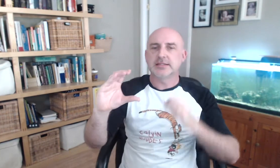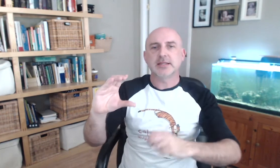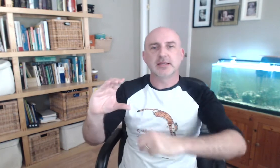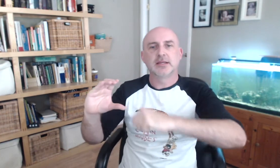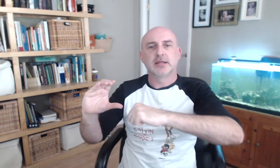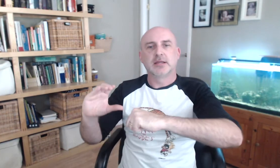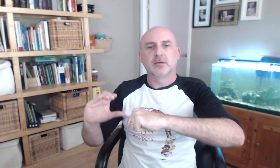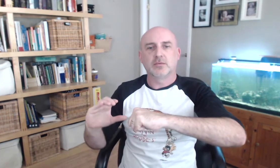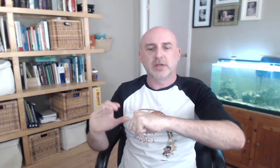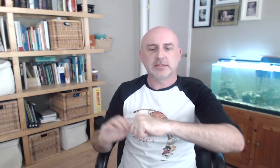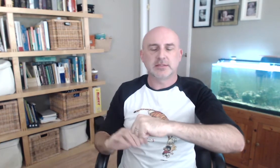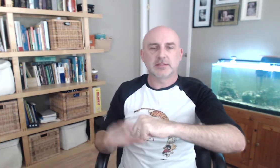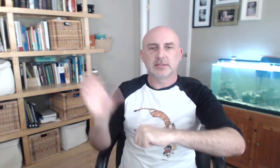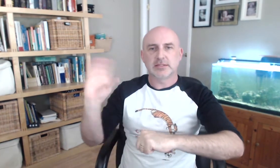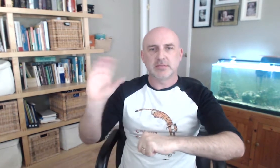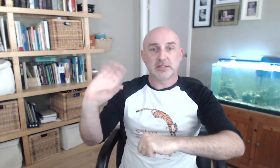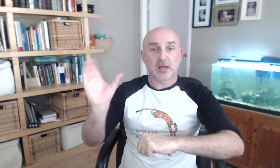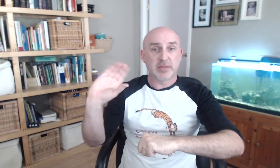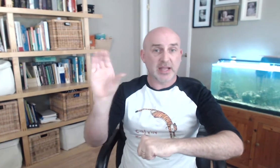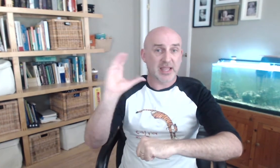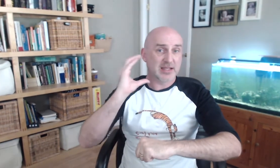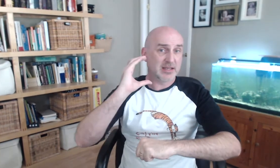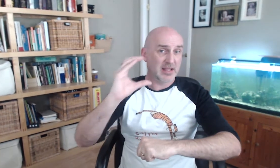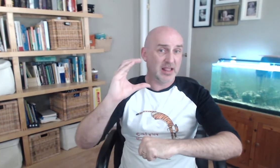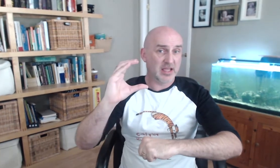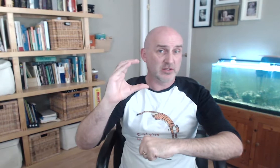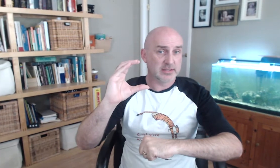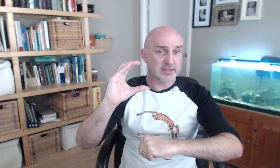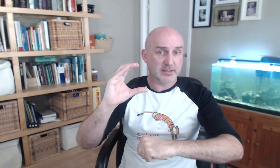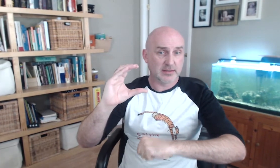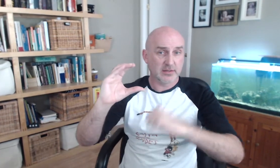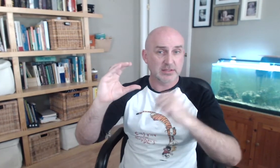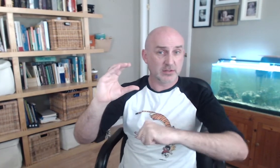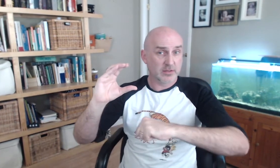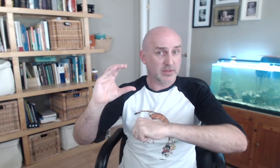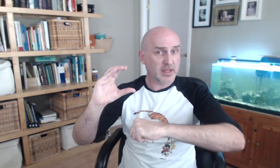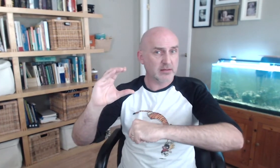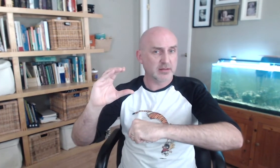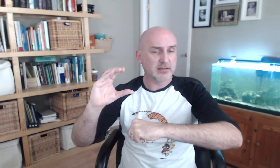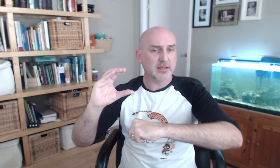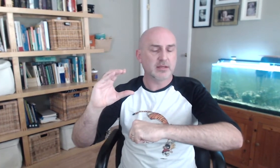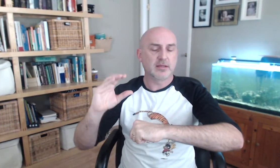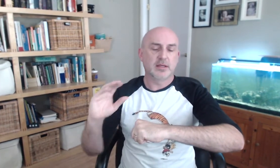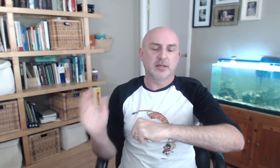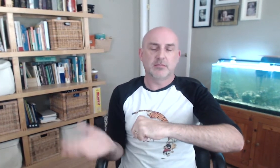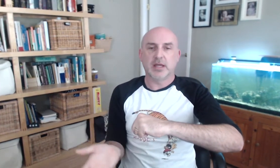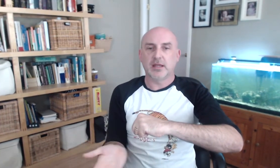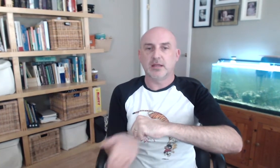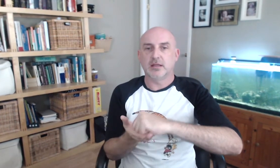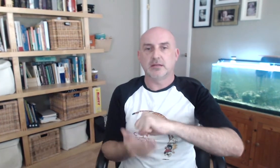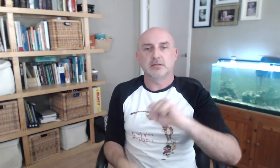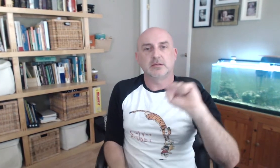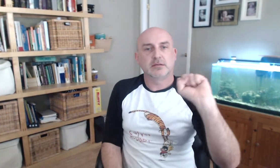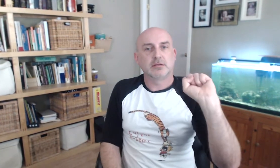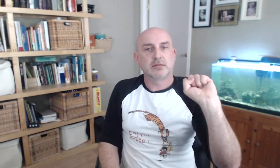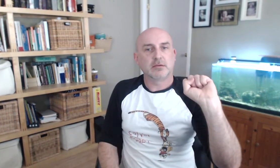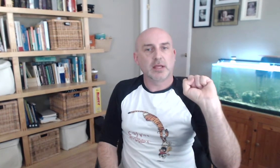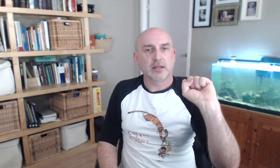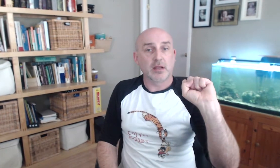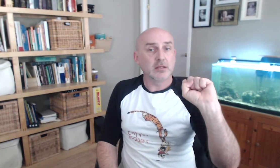C rests, this is my dominant hand, letter C. You guys are good with that, I think. My